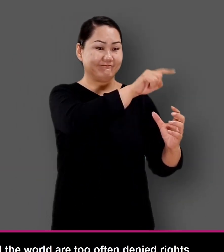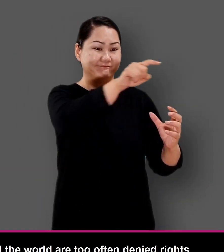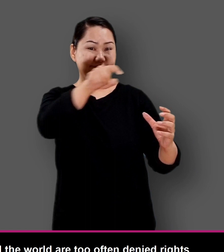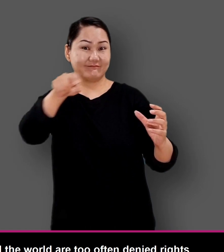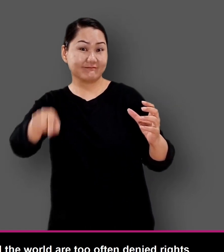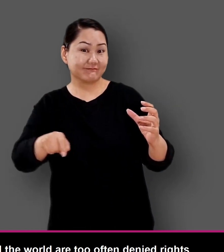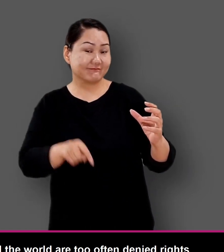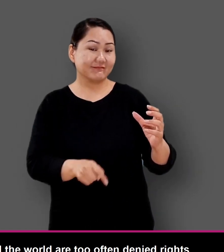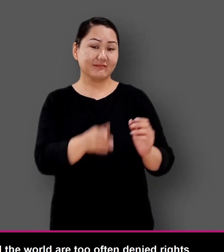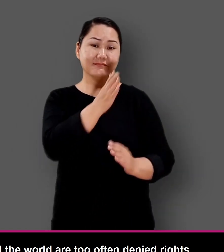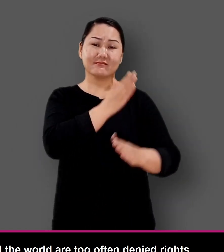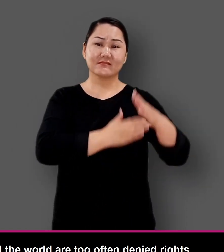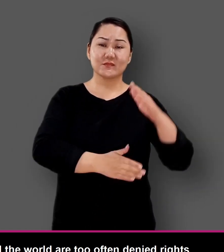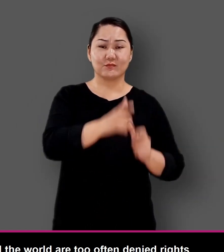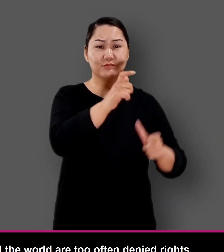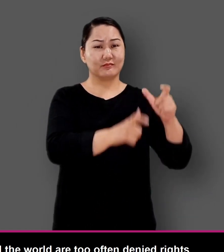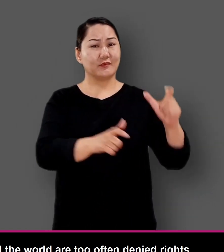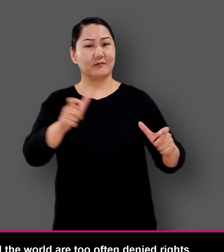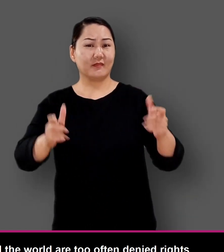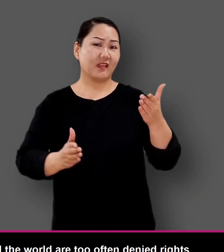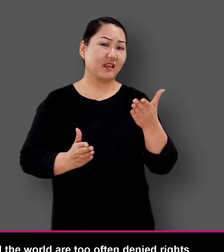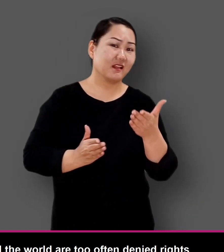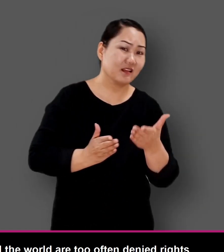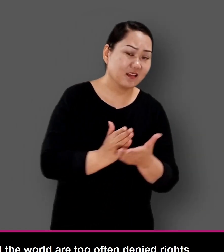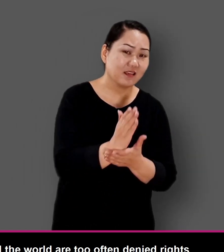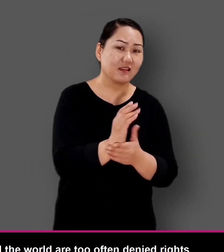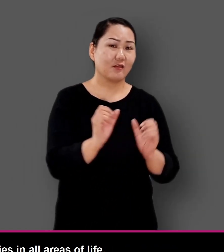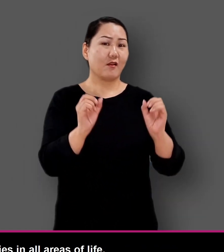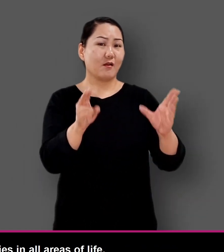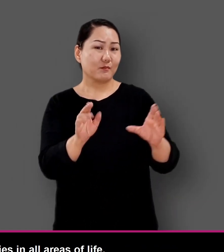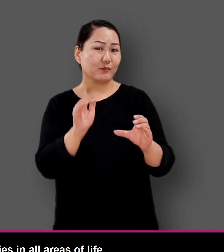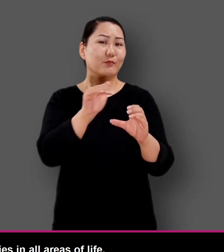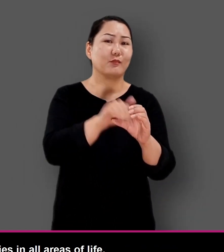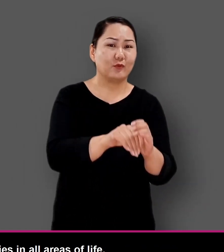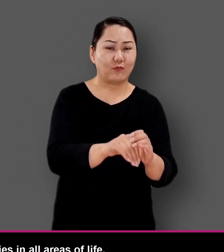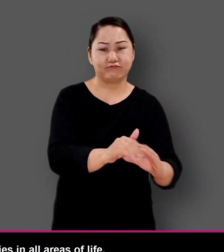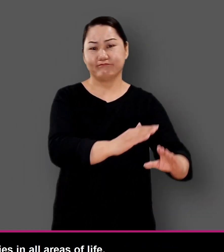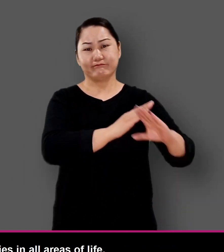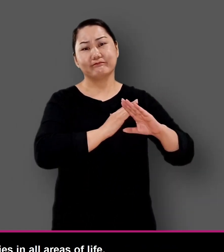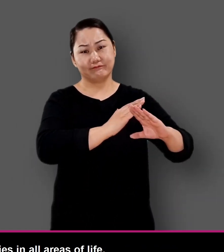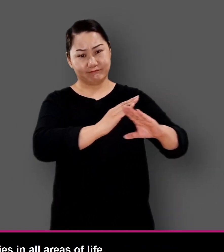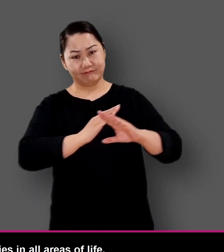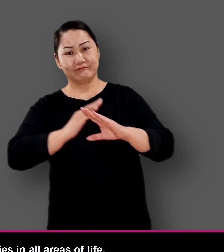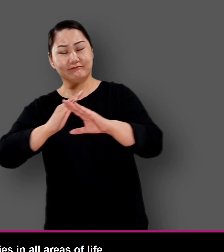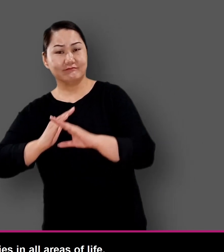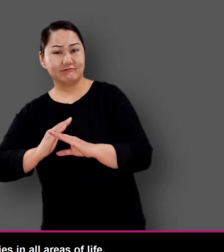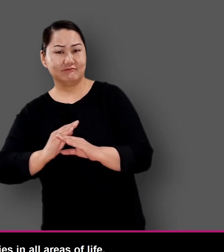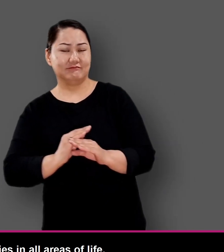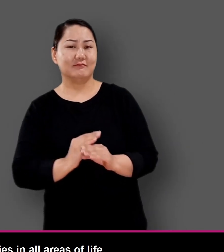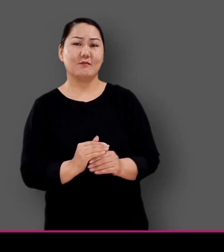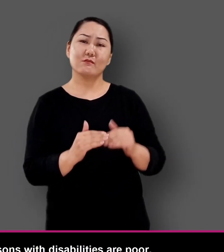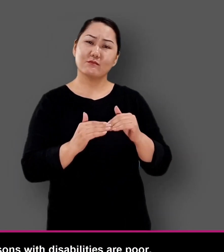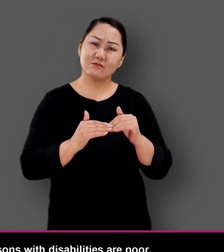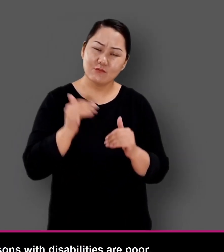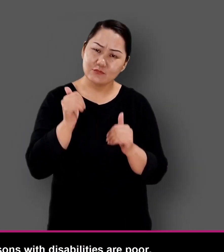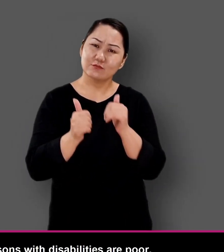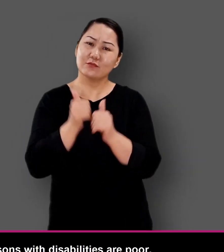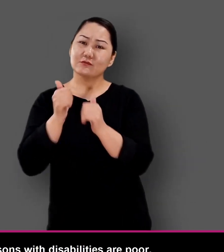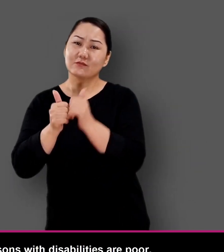Persons with disabilities around the world are too often denied rights and opportunities in all areas of life.